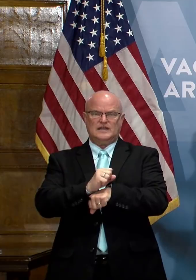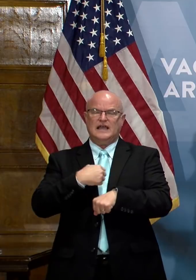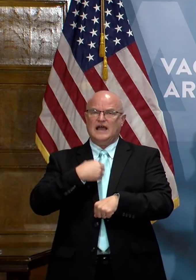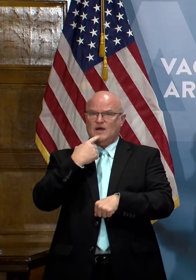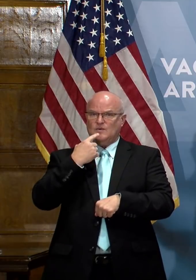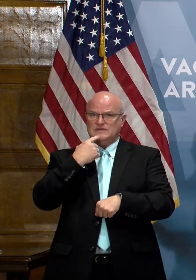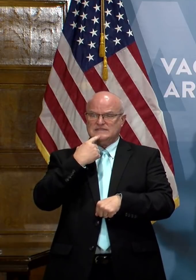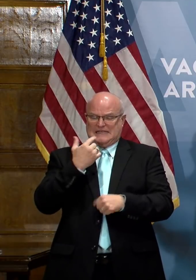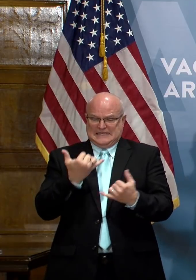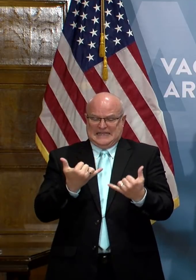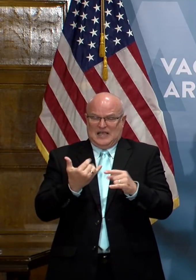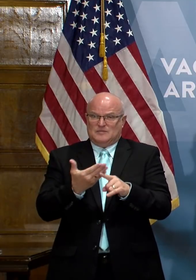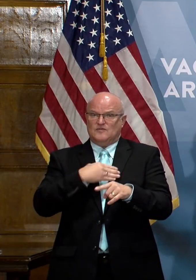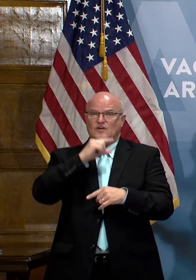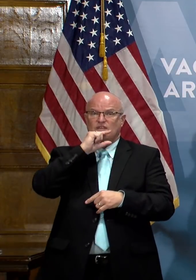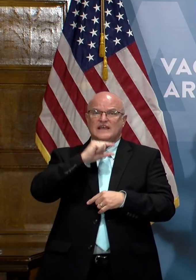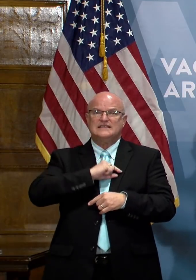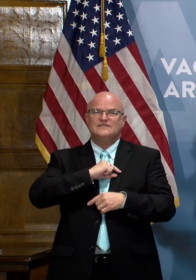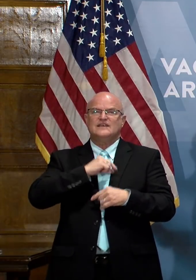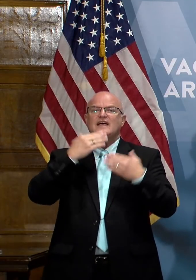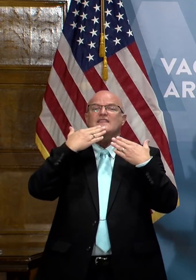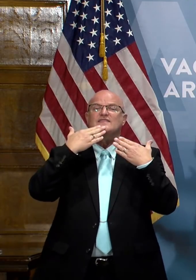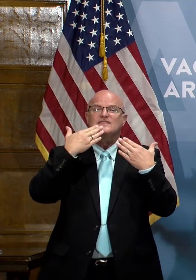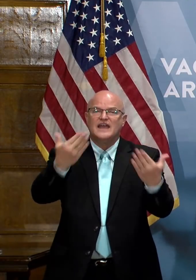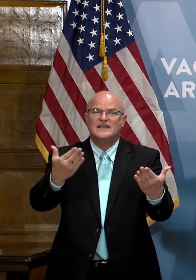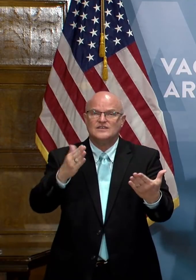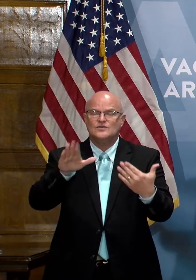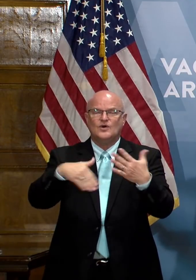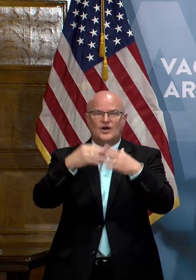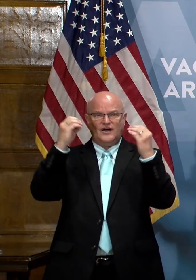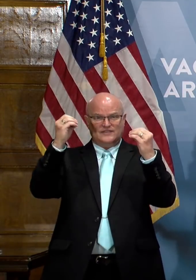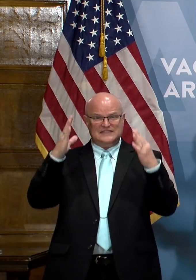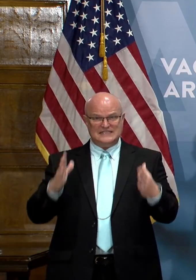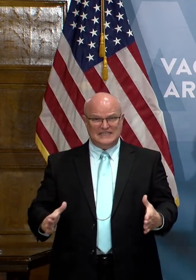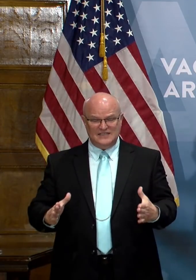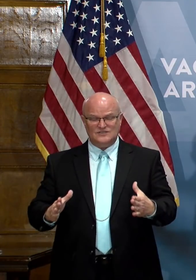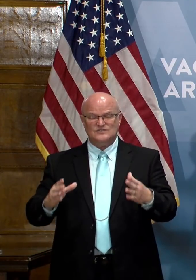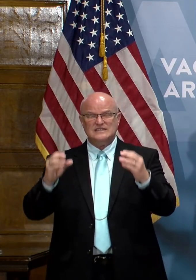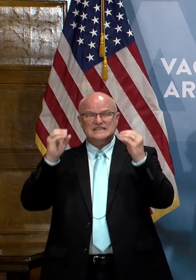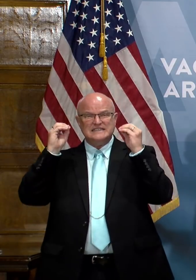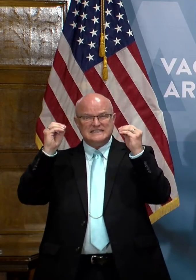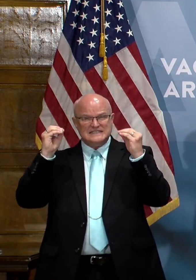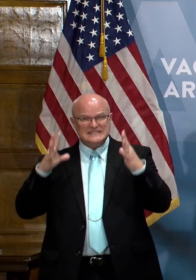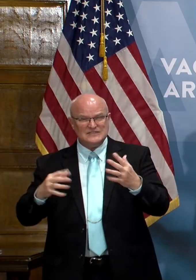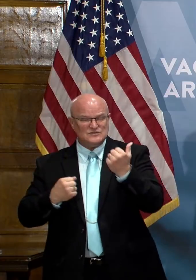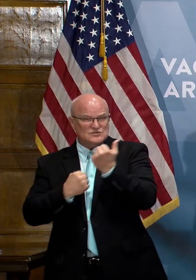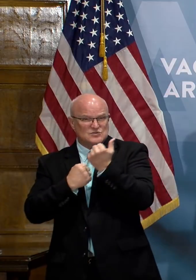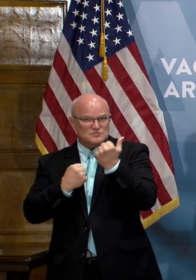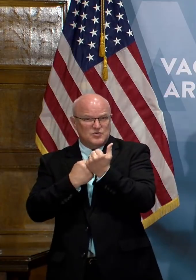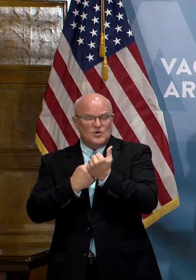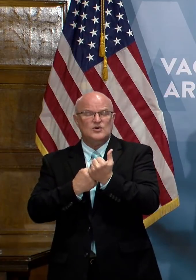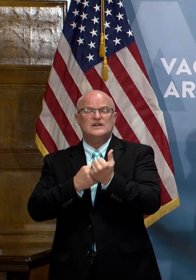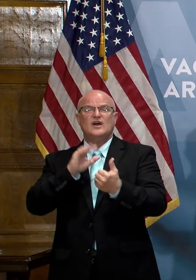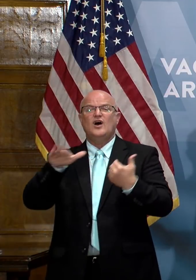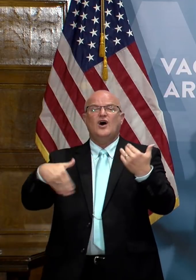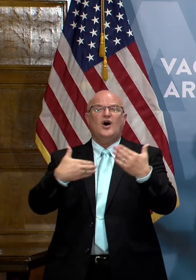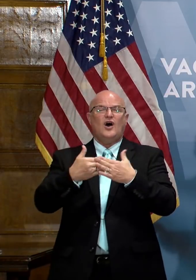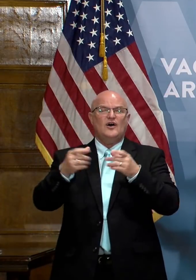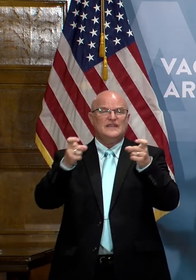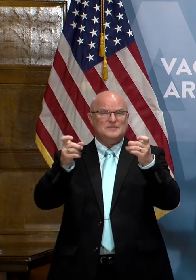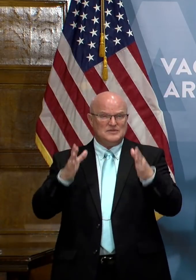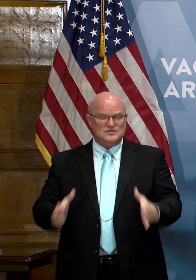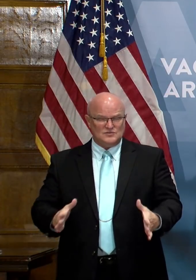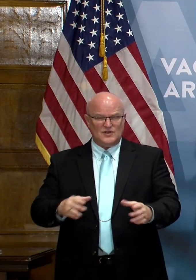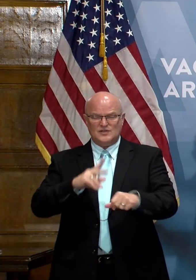a few days before Thanksgiving, thank you to all of the teachers, all of our educator support staff, all of our administrators out there